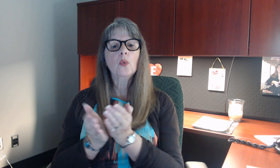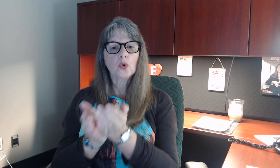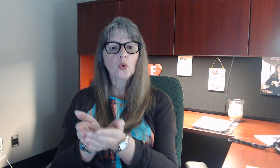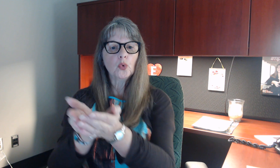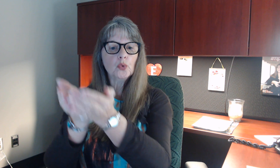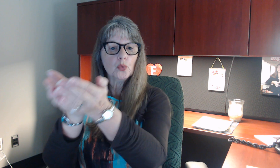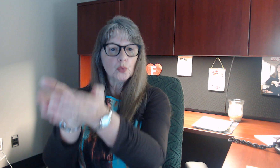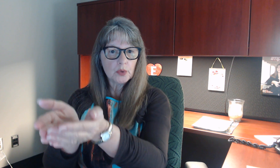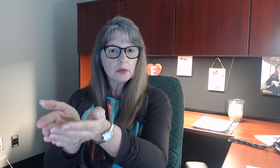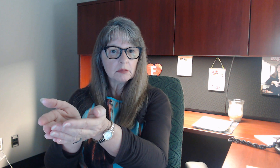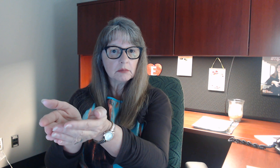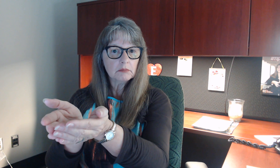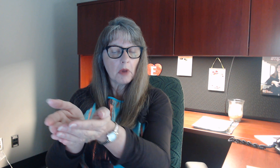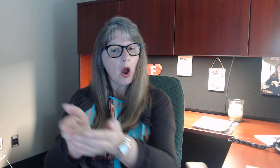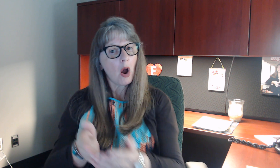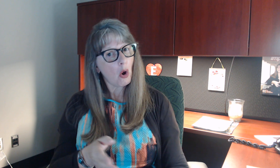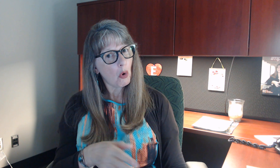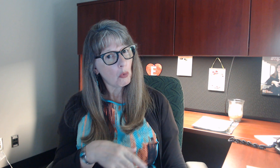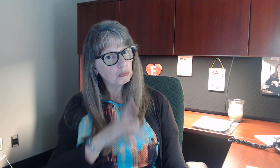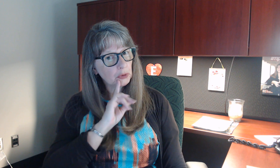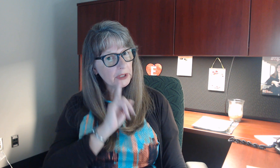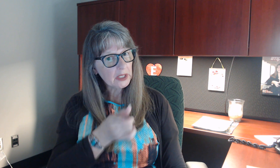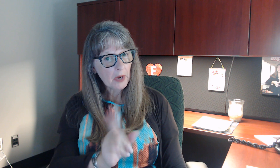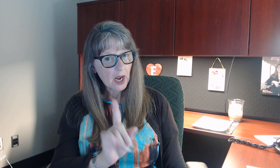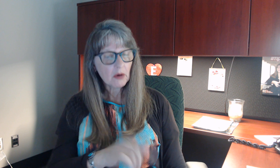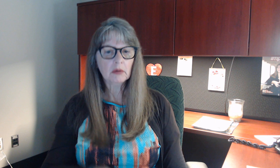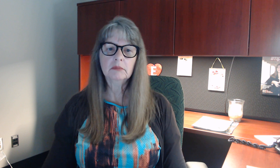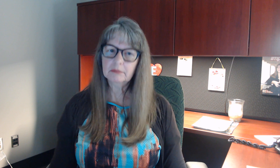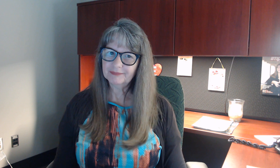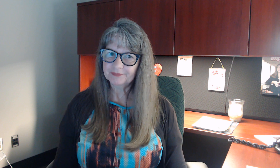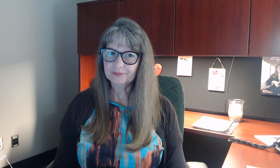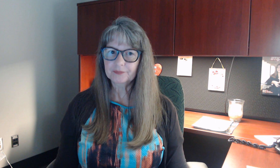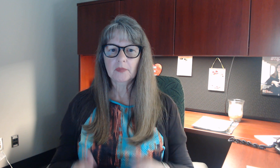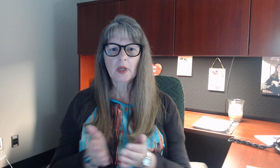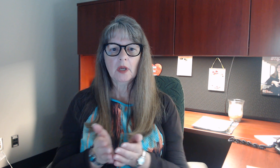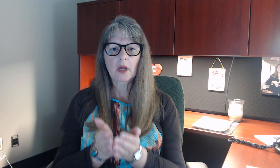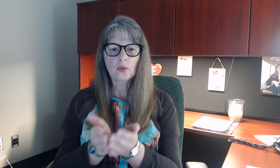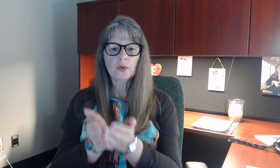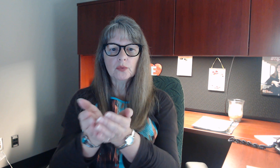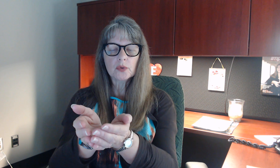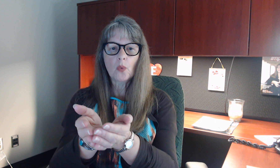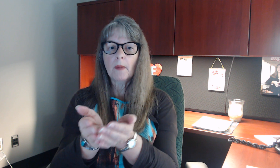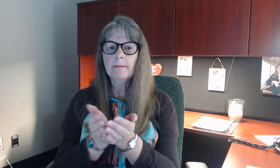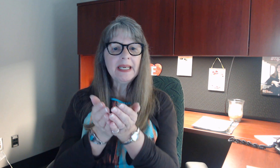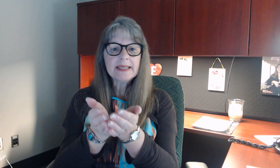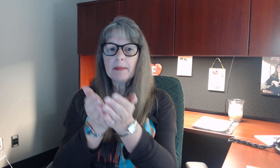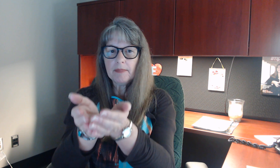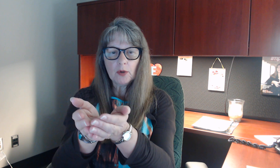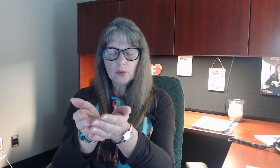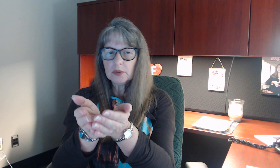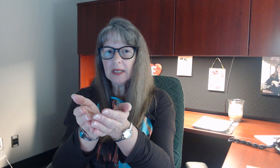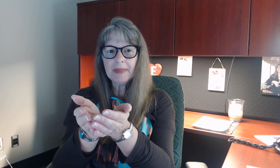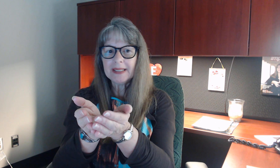a cruise. Oh, really? Where? A cruise or any type of boat. It can be a little